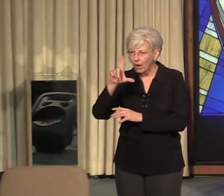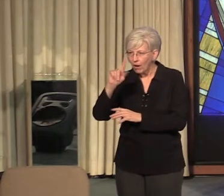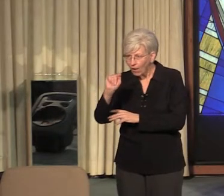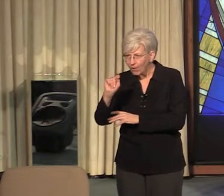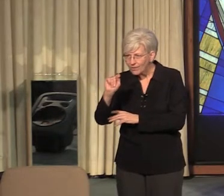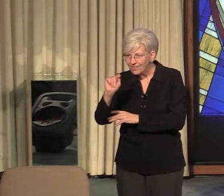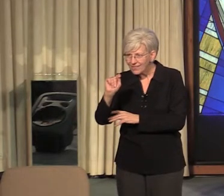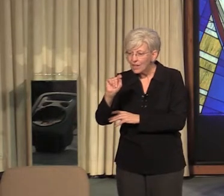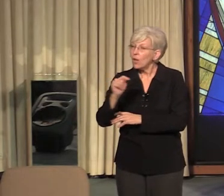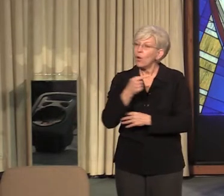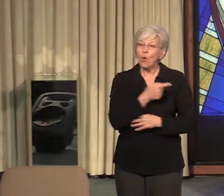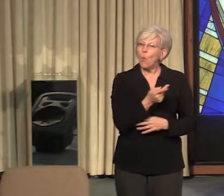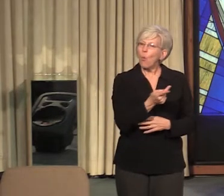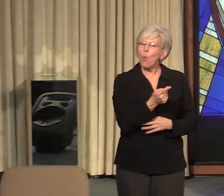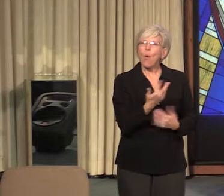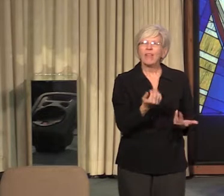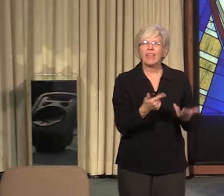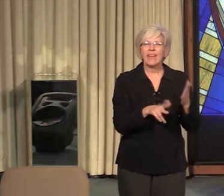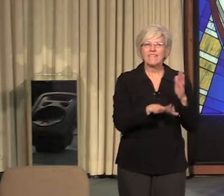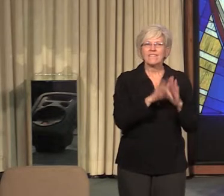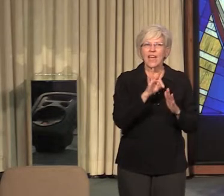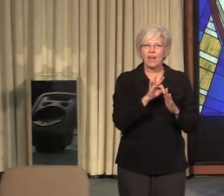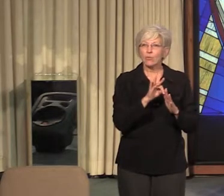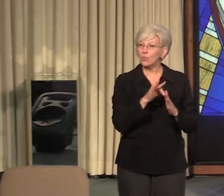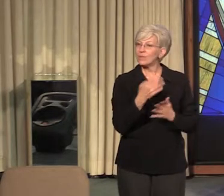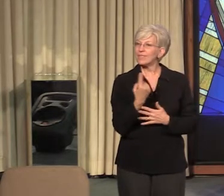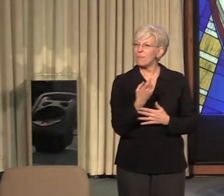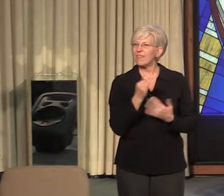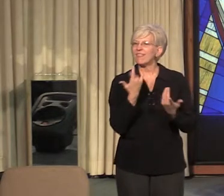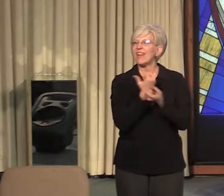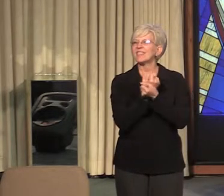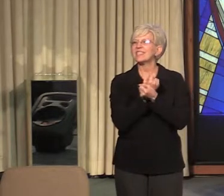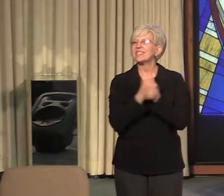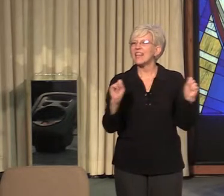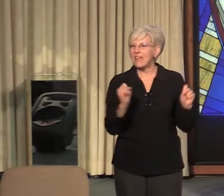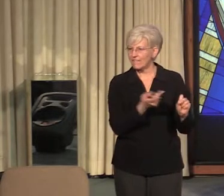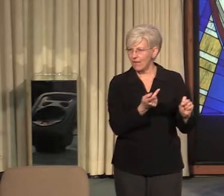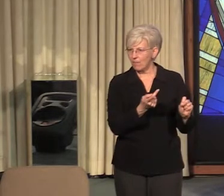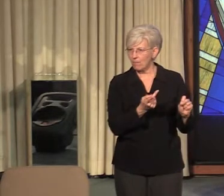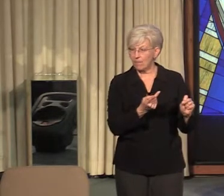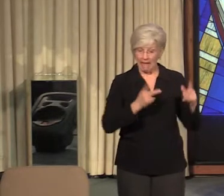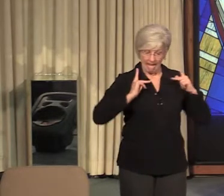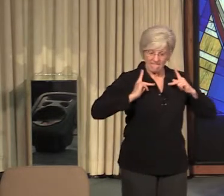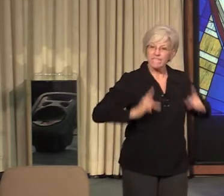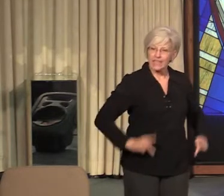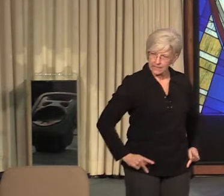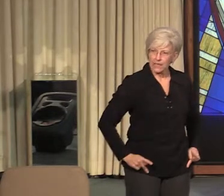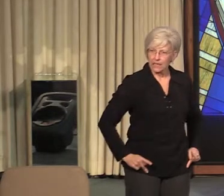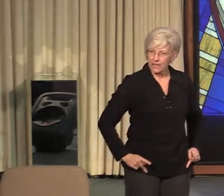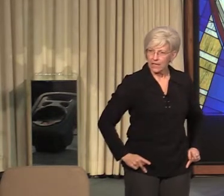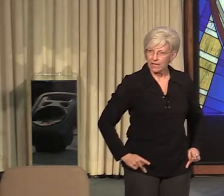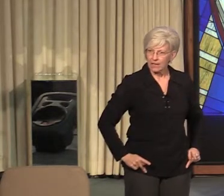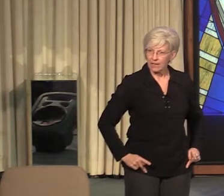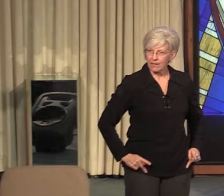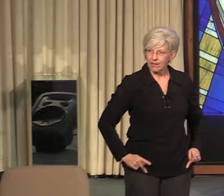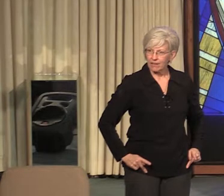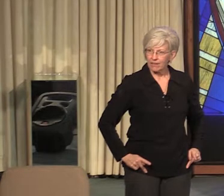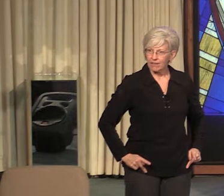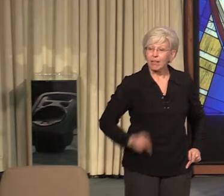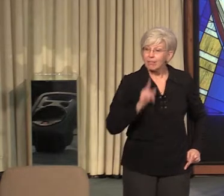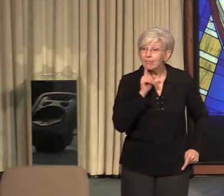What they had found was something that saved them. Physically, literally saved